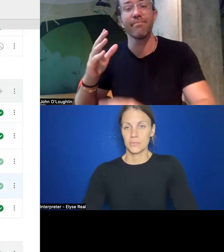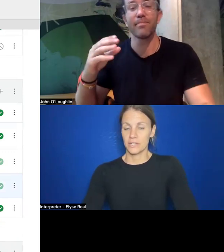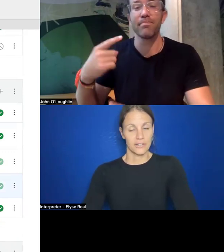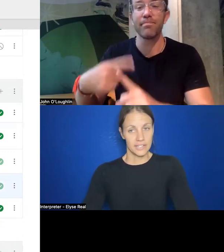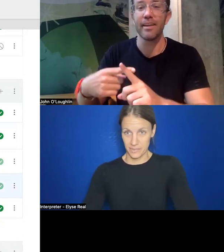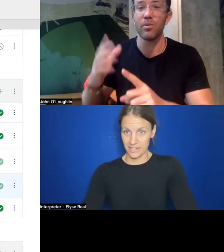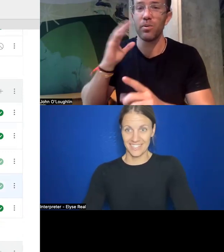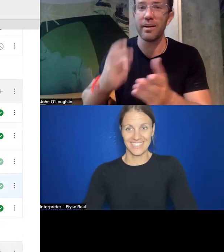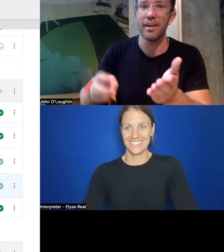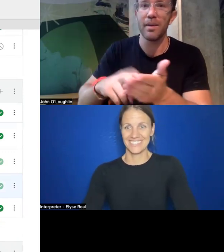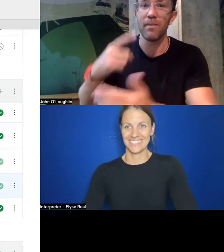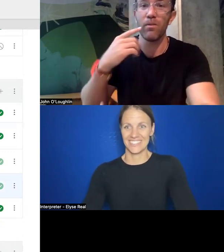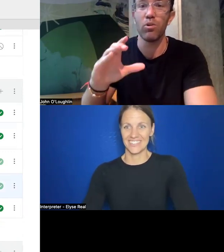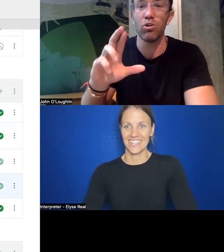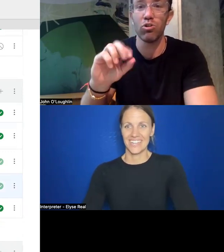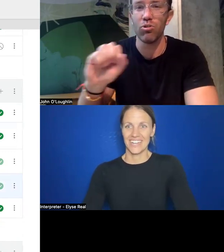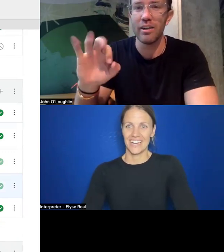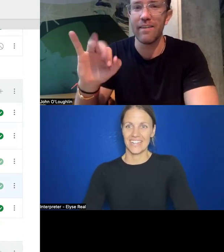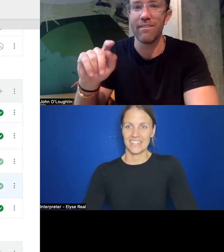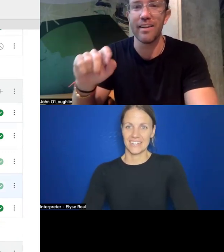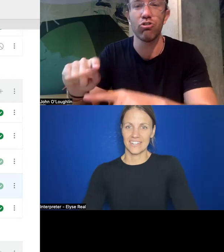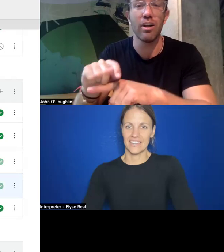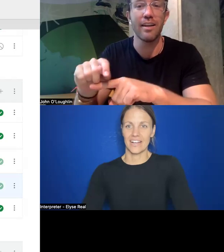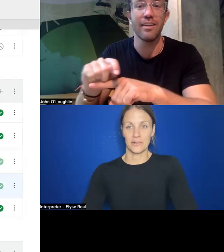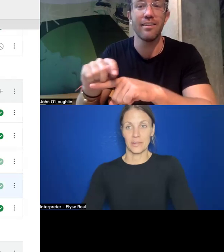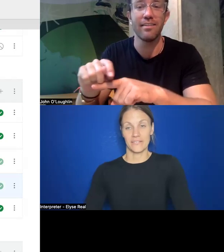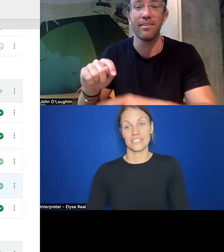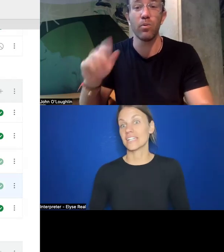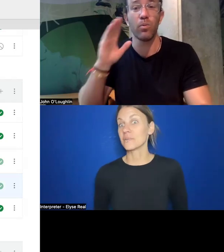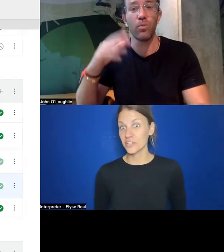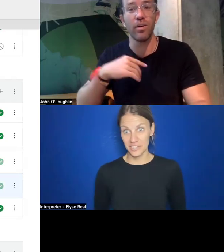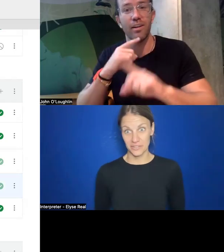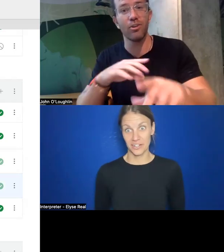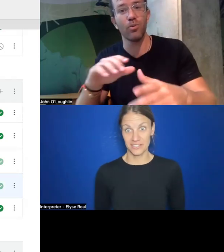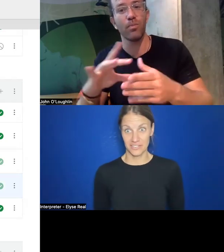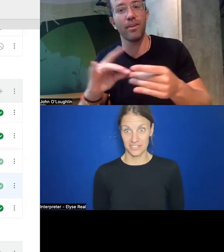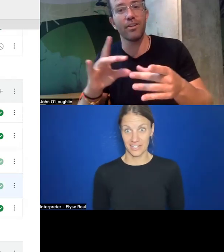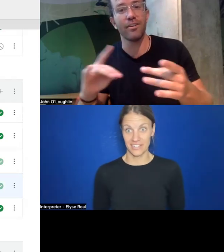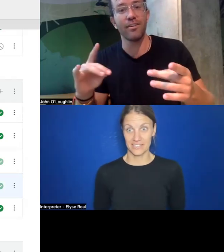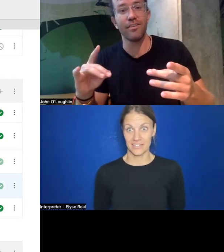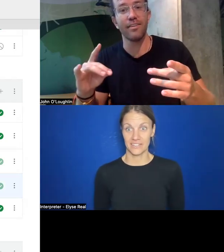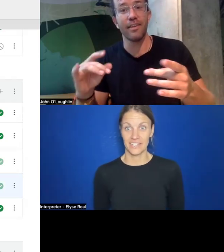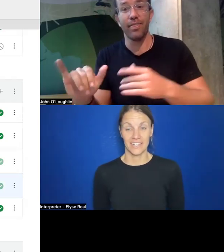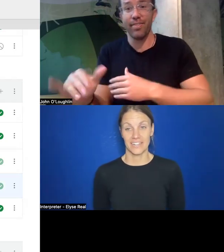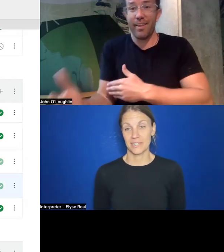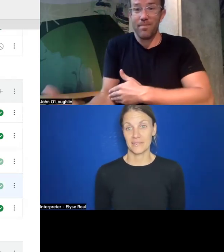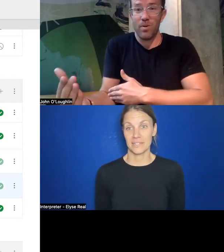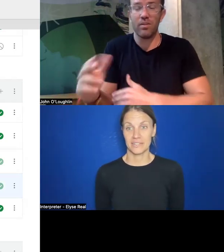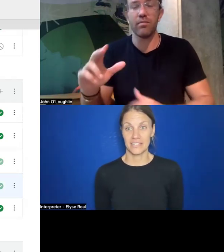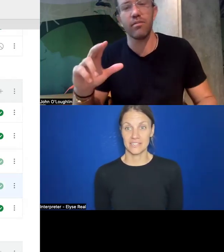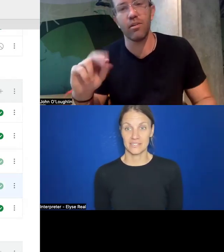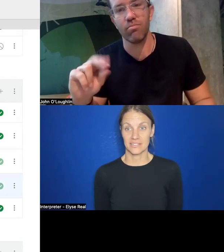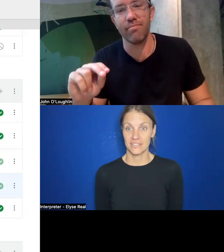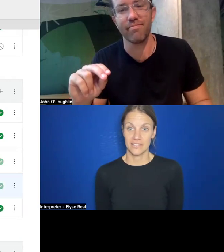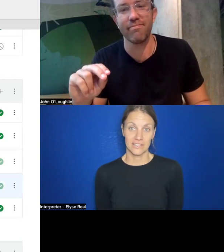I will be already in bed. So I I will be having to get up early for CrossFit training, so I might not be able